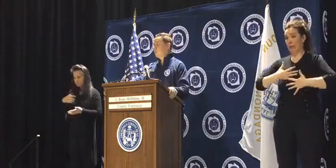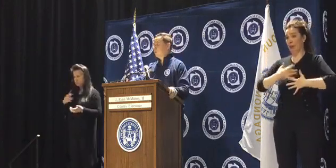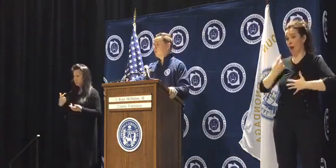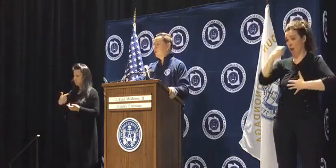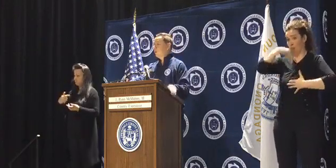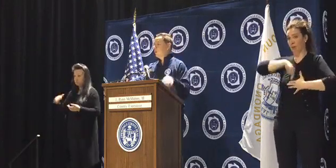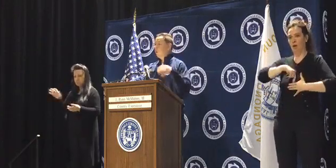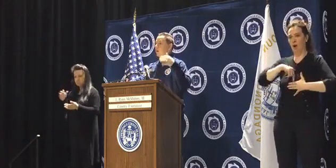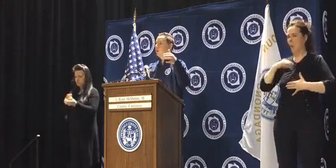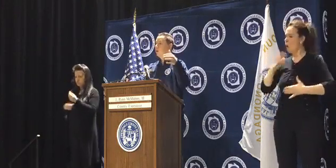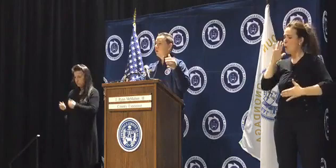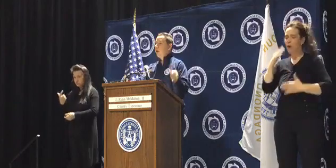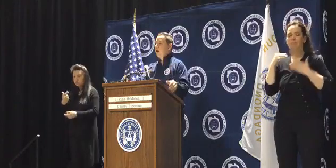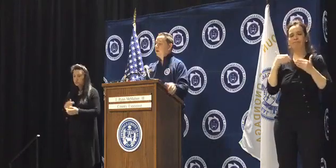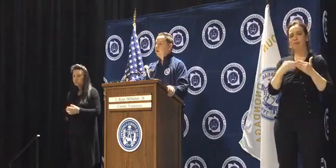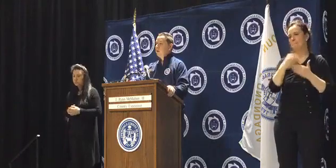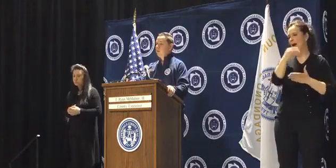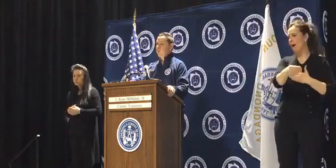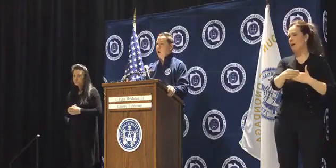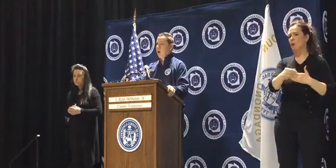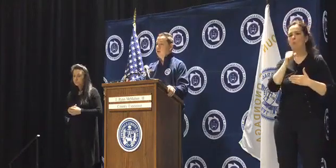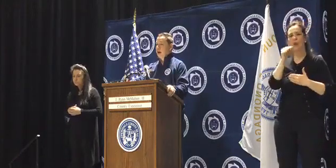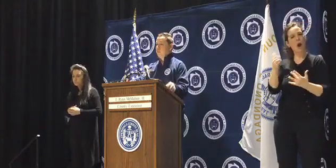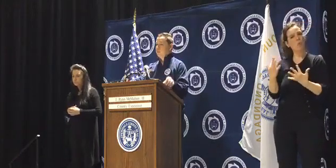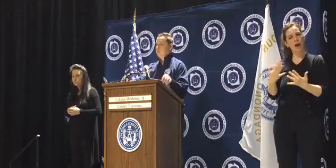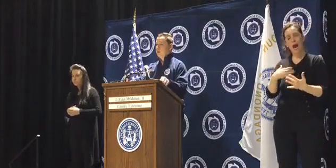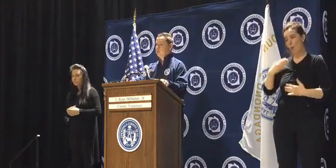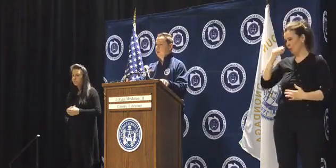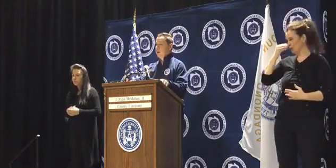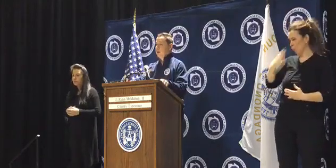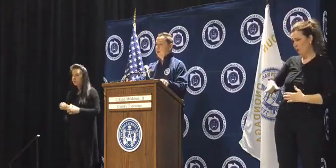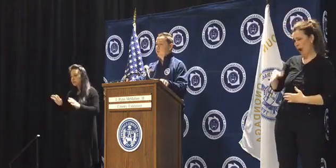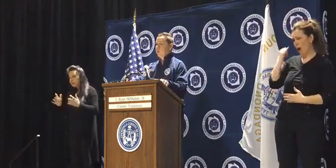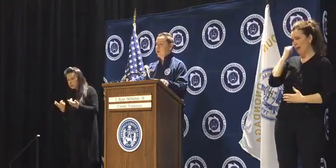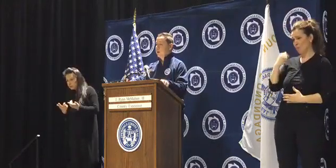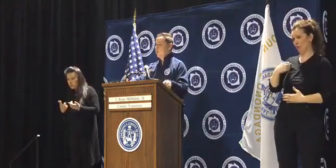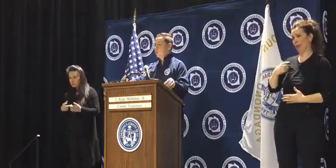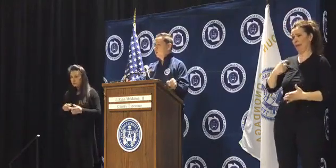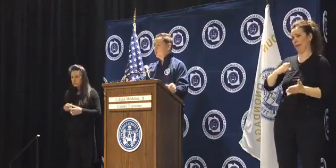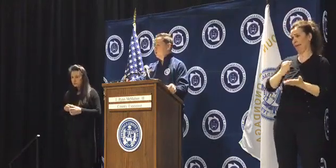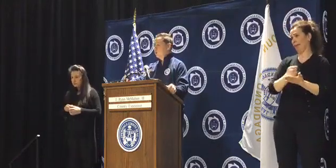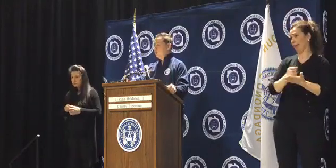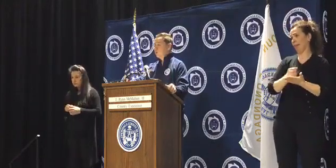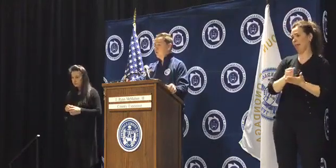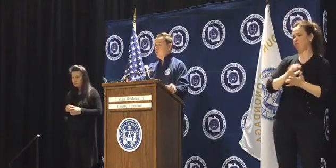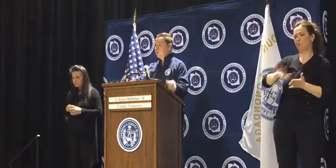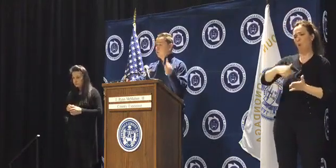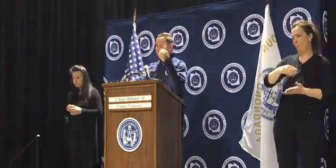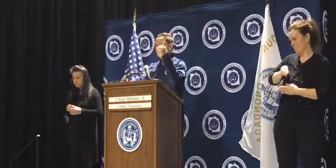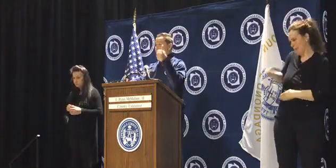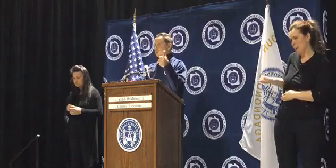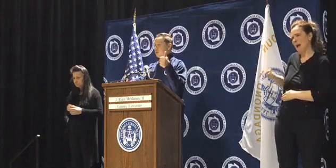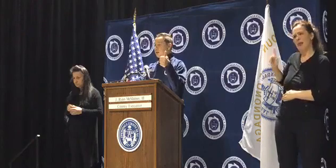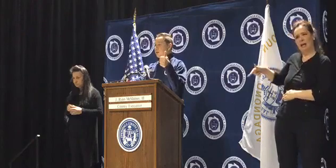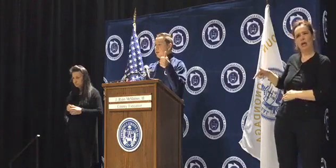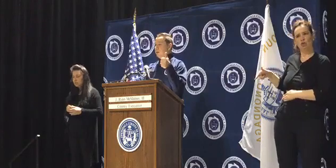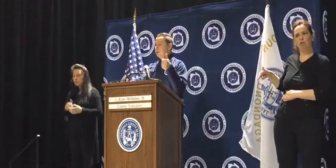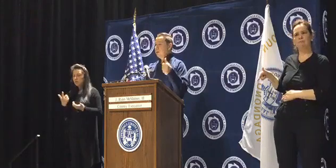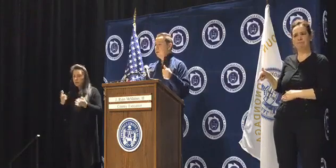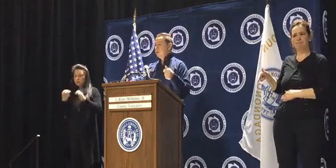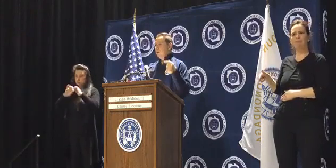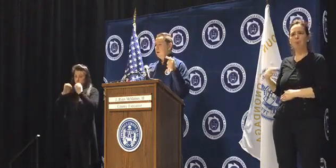do or don't, we're going to go do that, because our job is to make sure that we take care of our community's most vulnerable, our